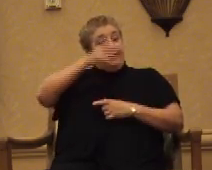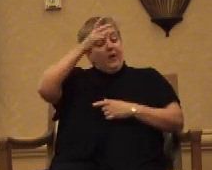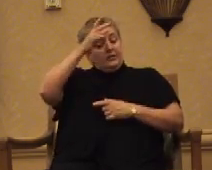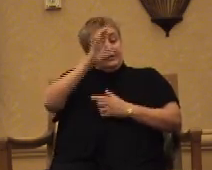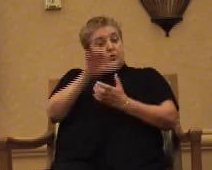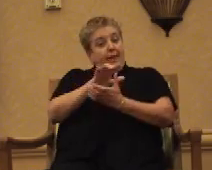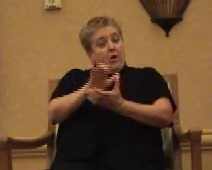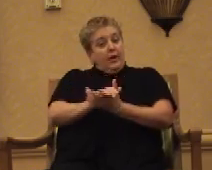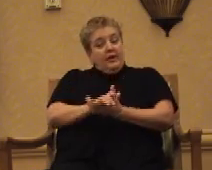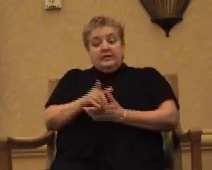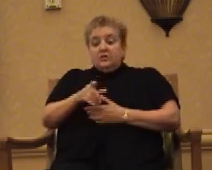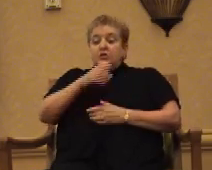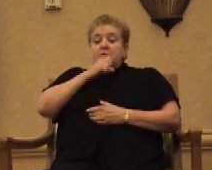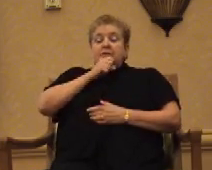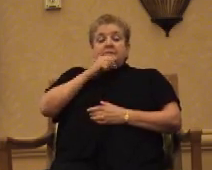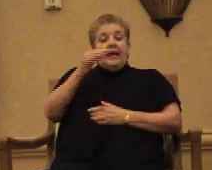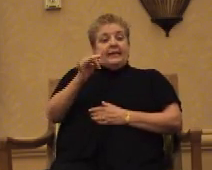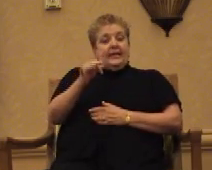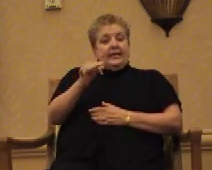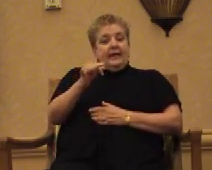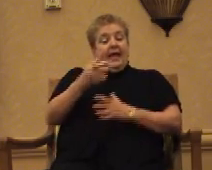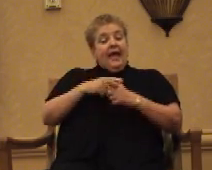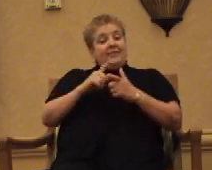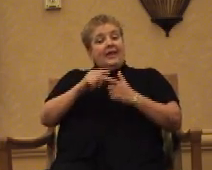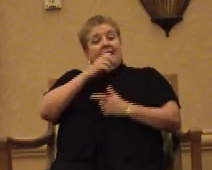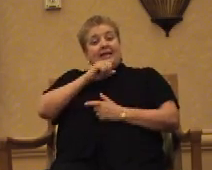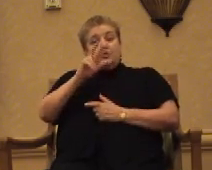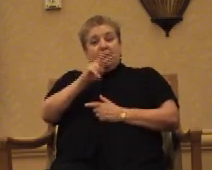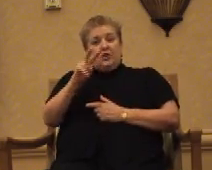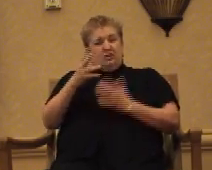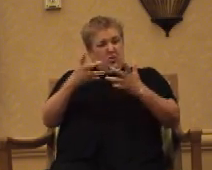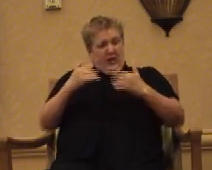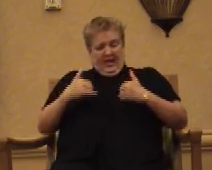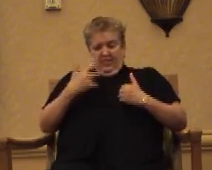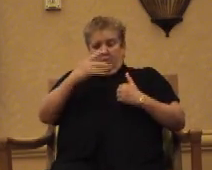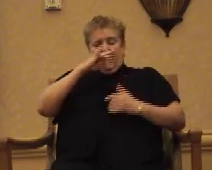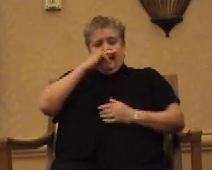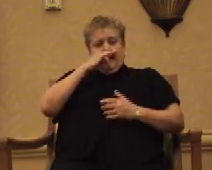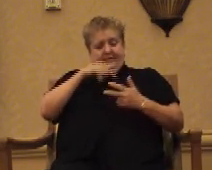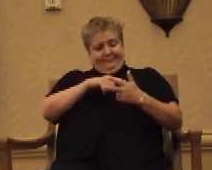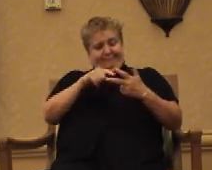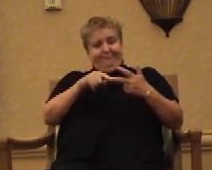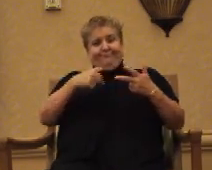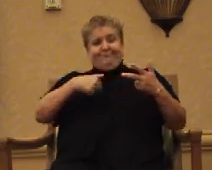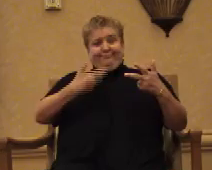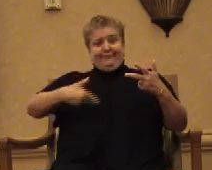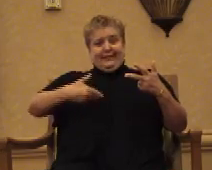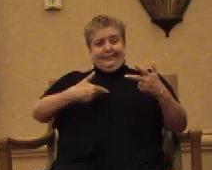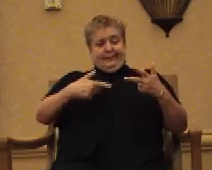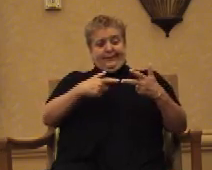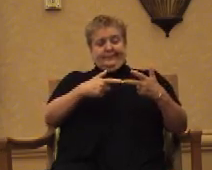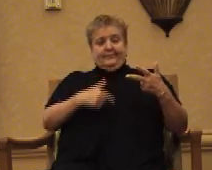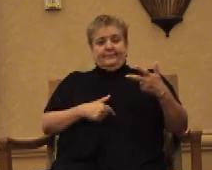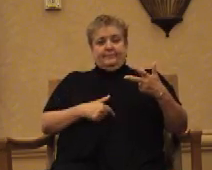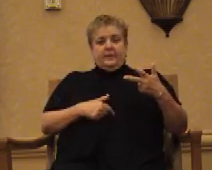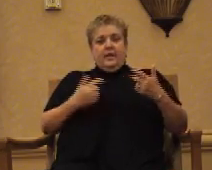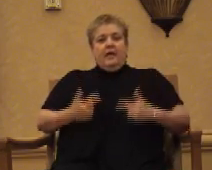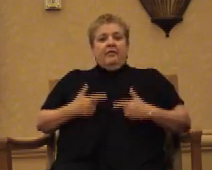at 19. By the time she was 22, she had 3 kids. And I was the youngest of the 3 kids. They lived in a tract home over in